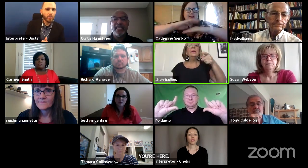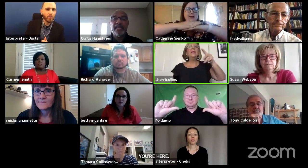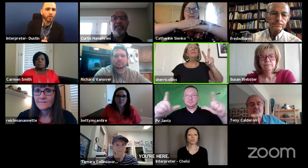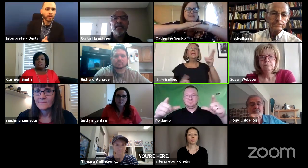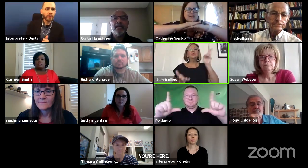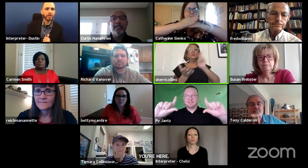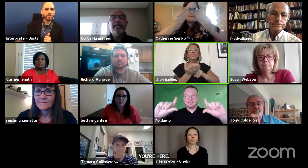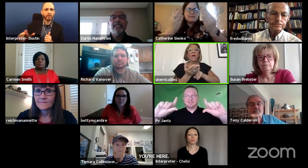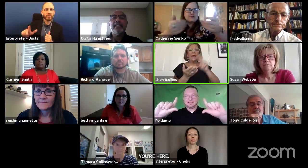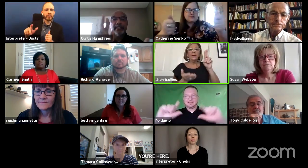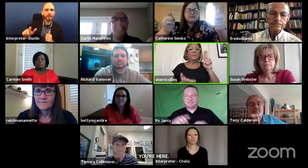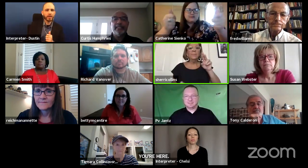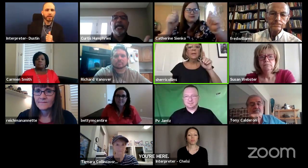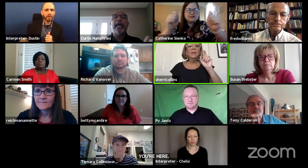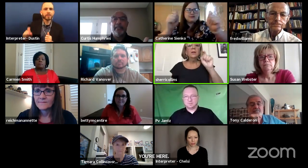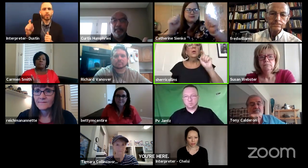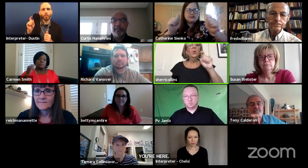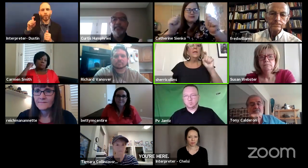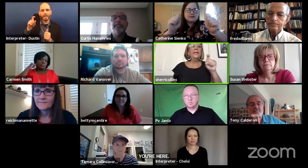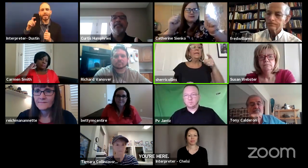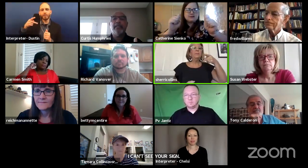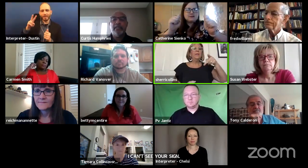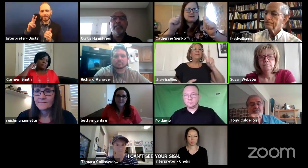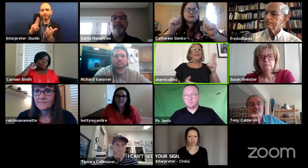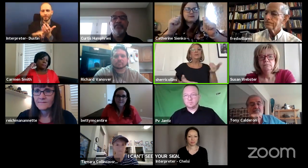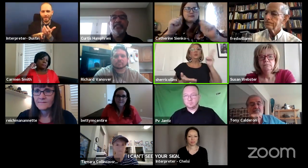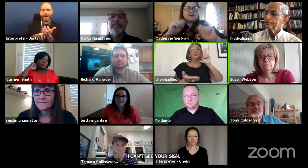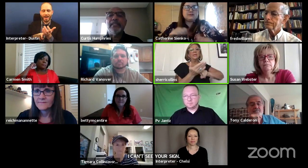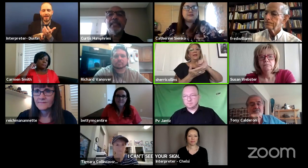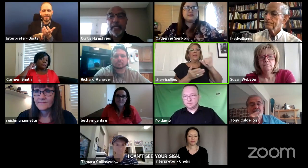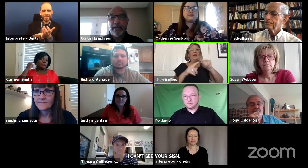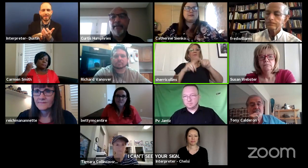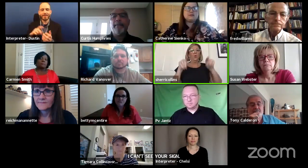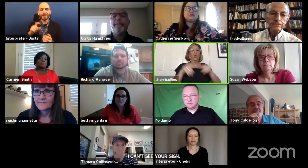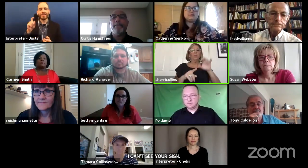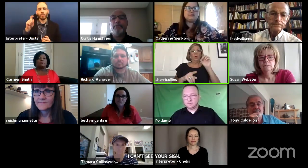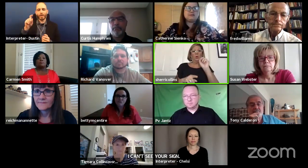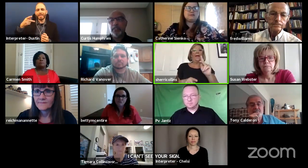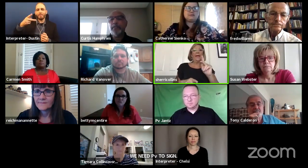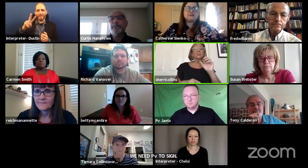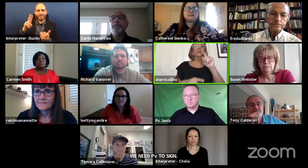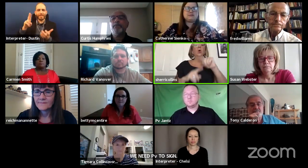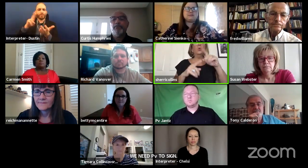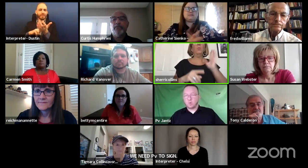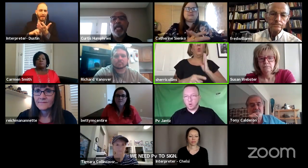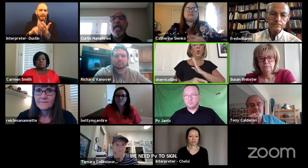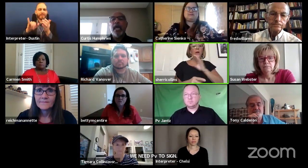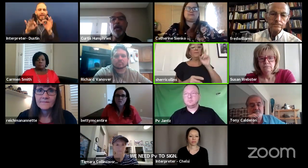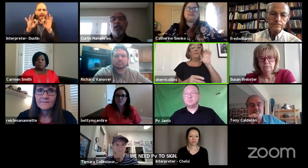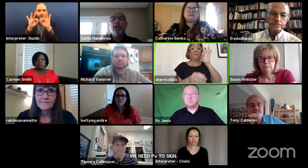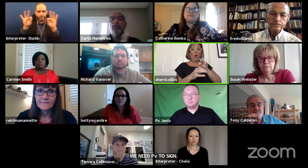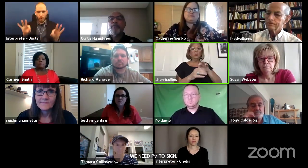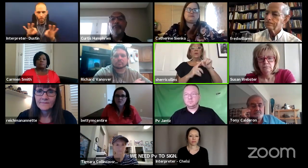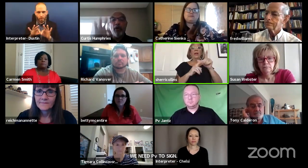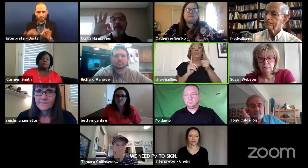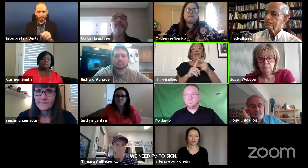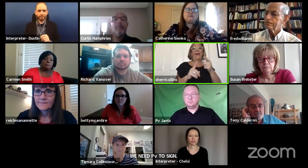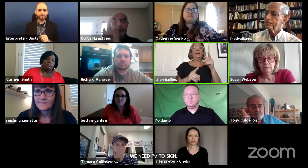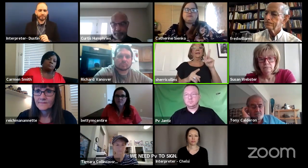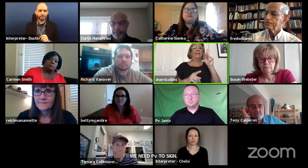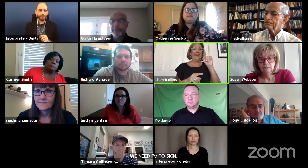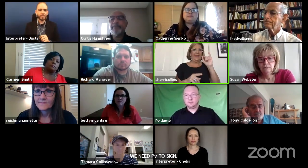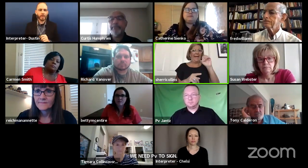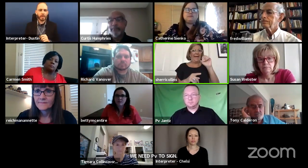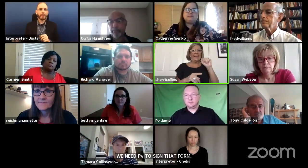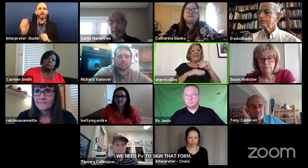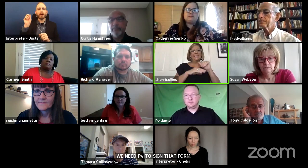We need PBs to sign. We need PBs to sign that form. Okay, so the board vote, and